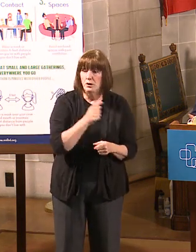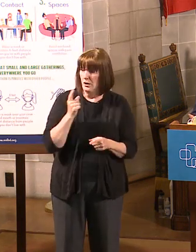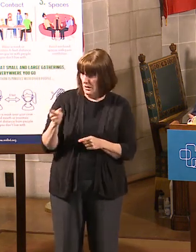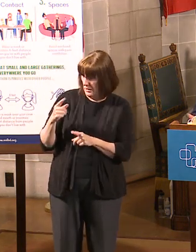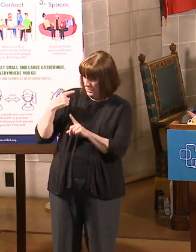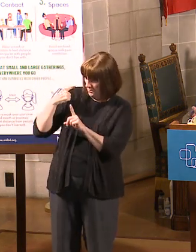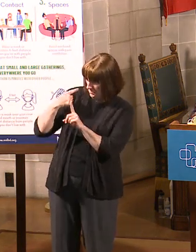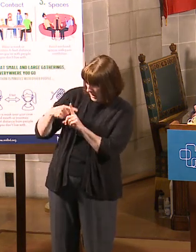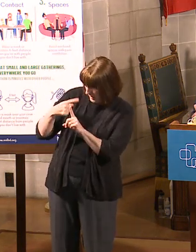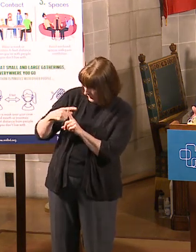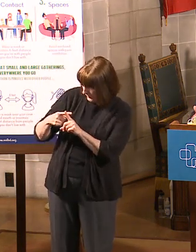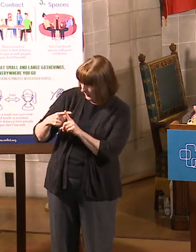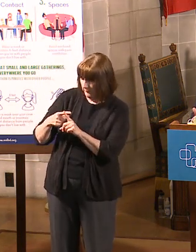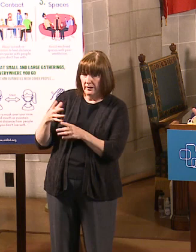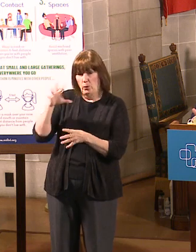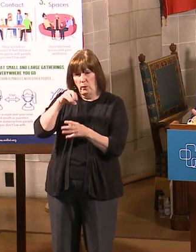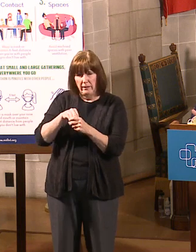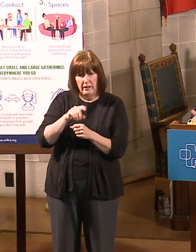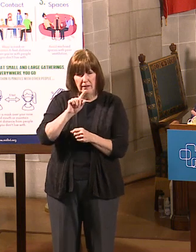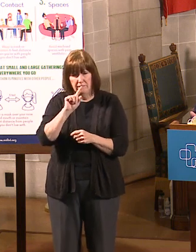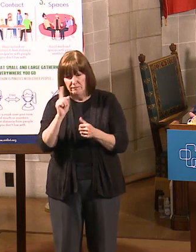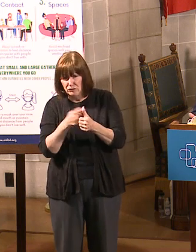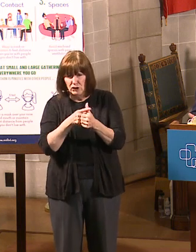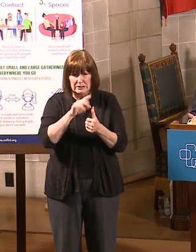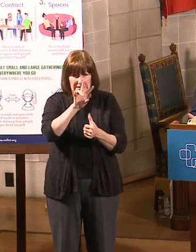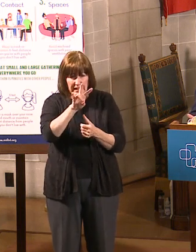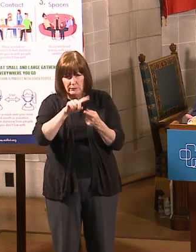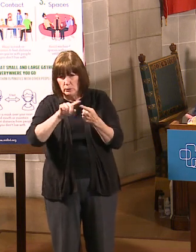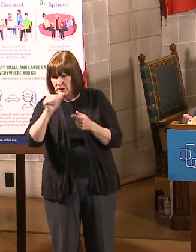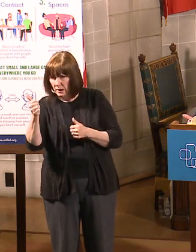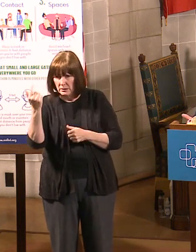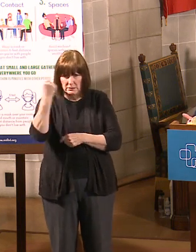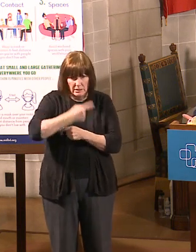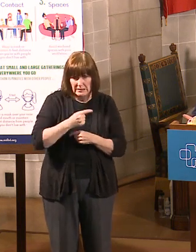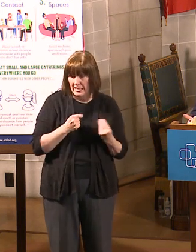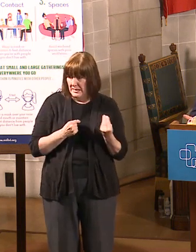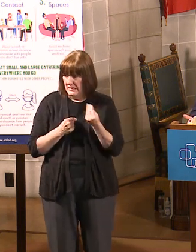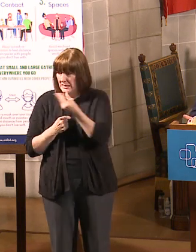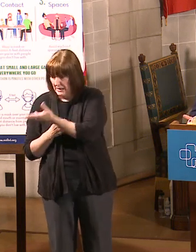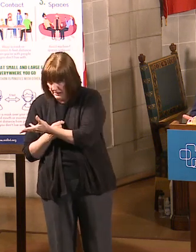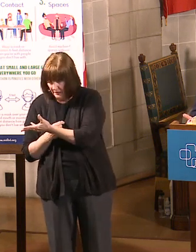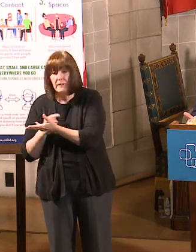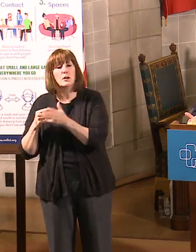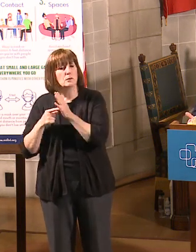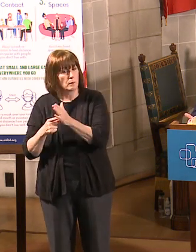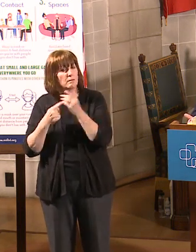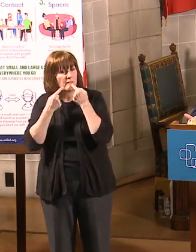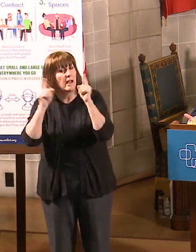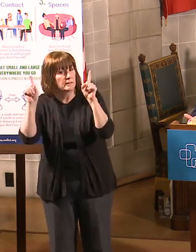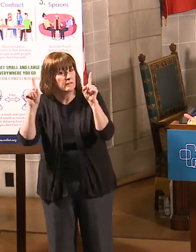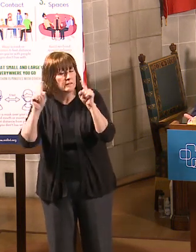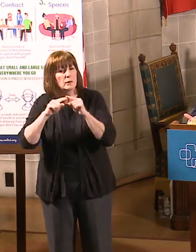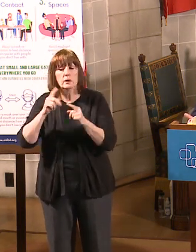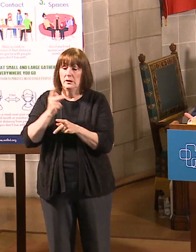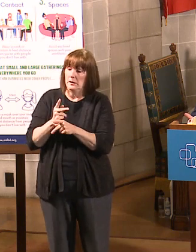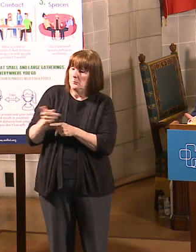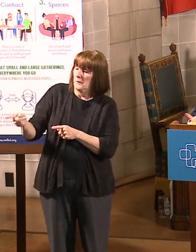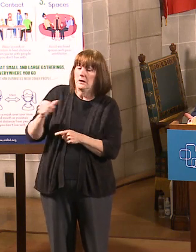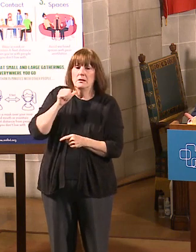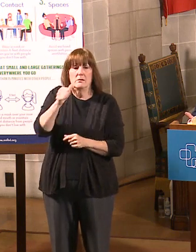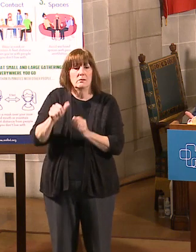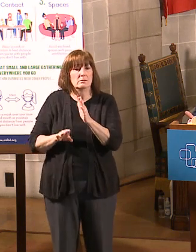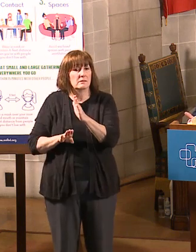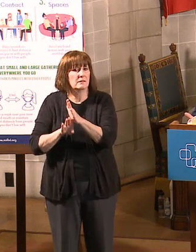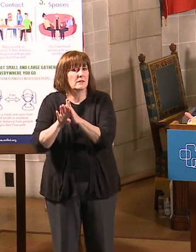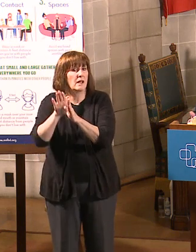tests positive. Within the first 7 or 10 days, it's been shown to be effective to keep that patient from developing an